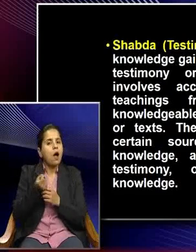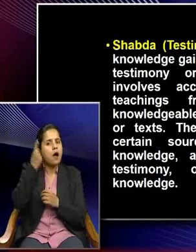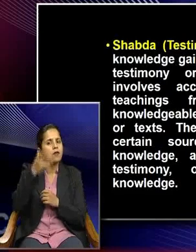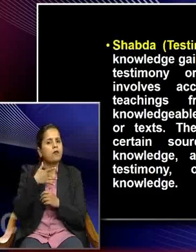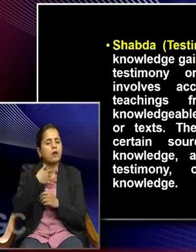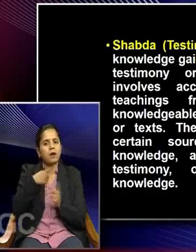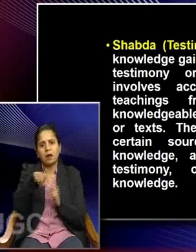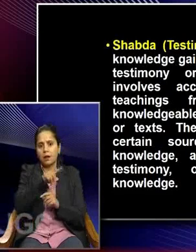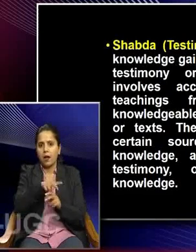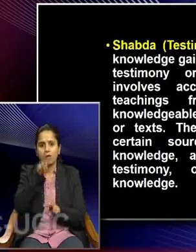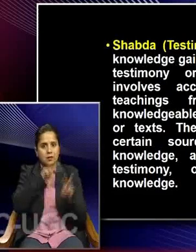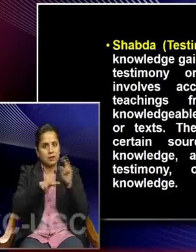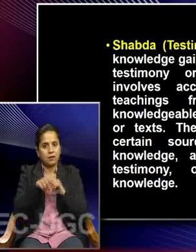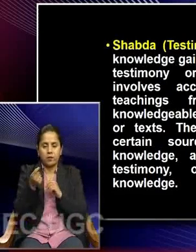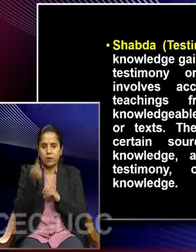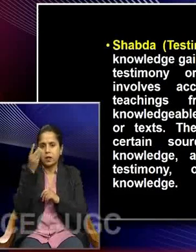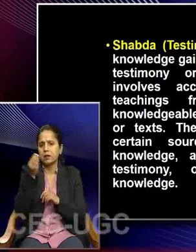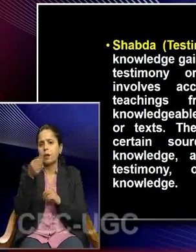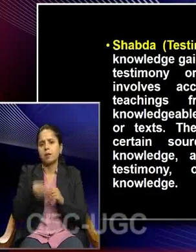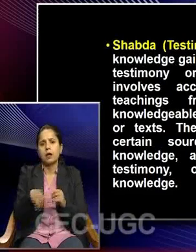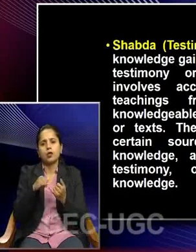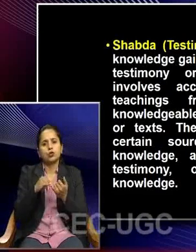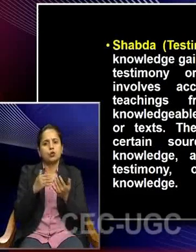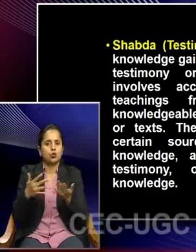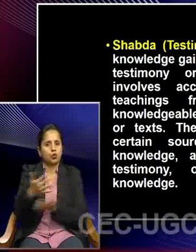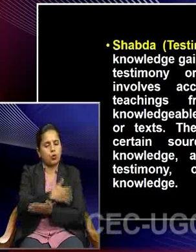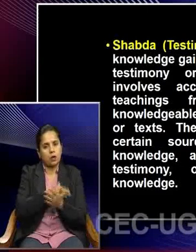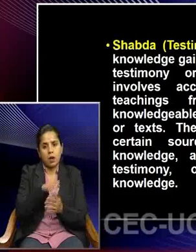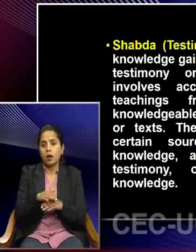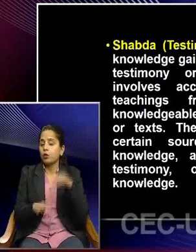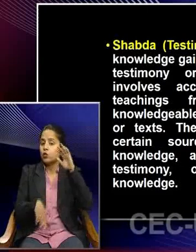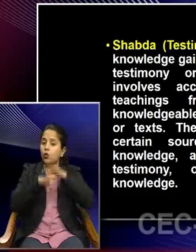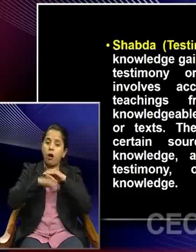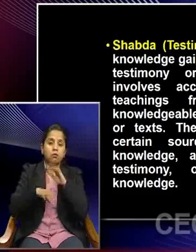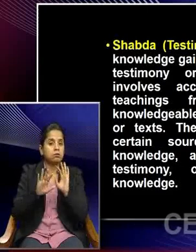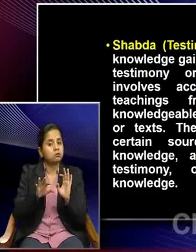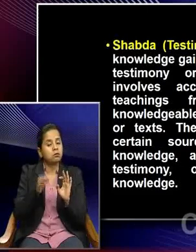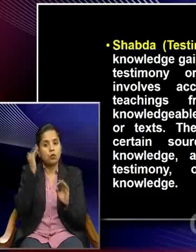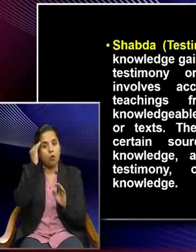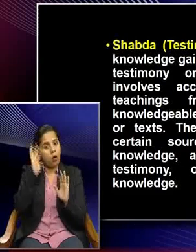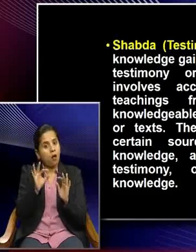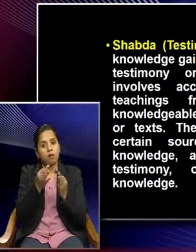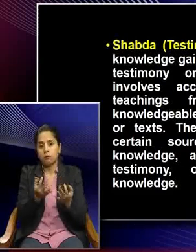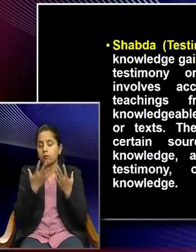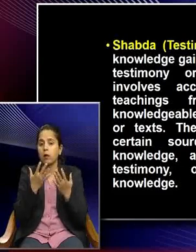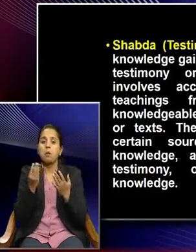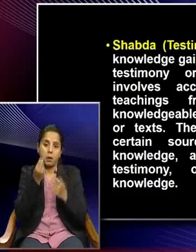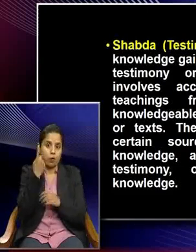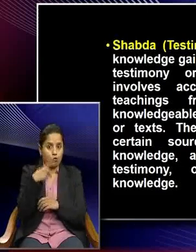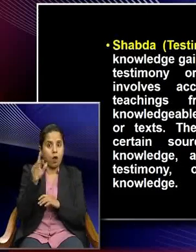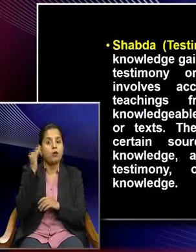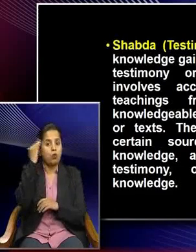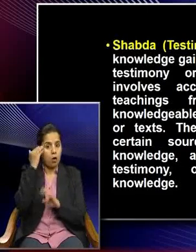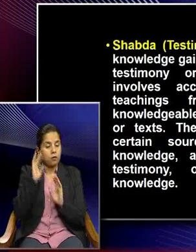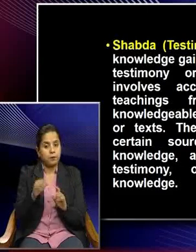is that certain sources possess superior knowledge or maybe right knowledge,